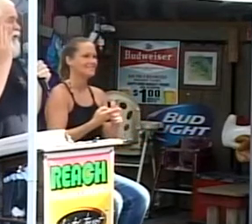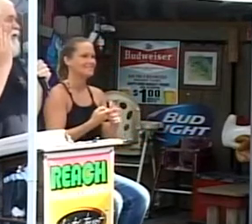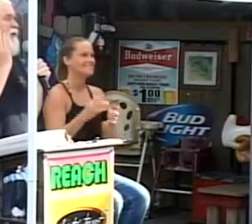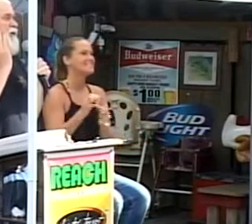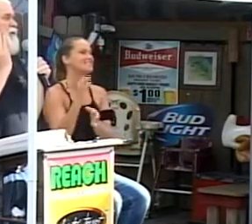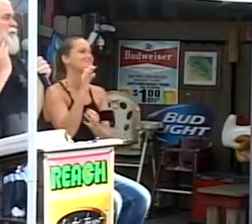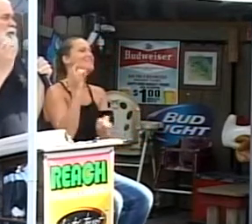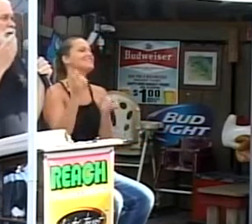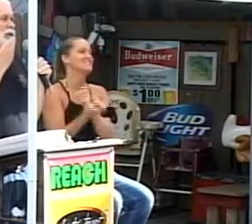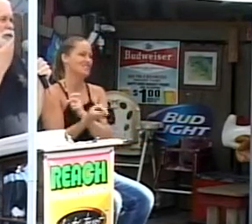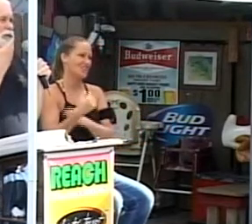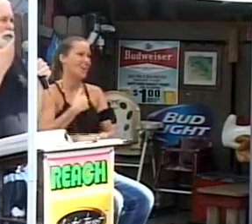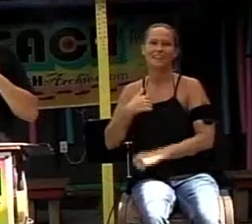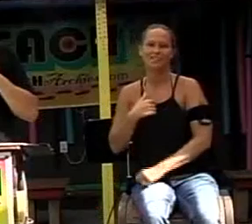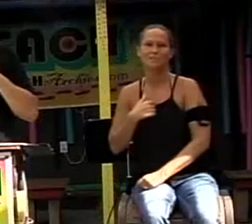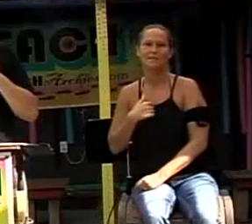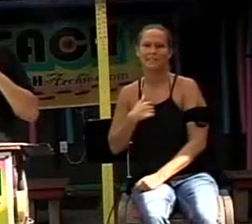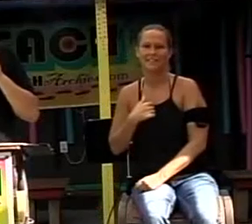scripture.